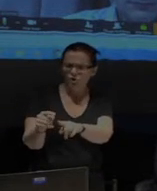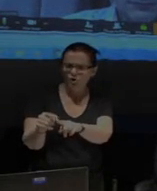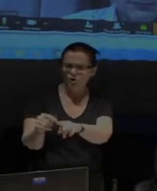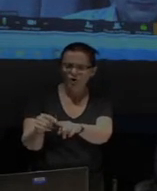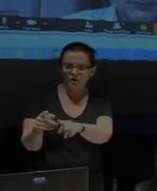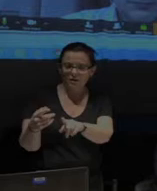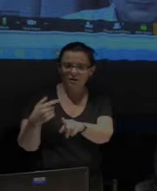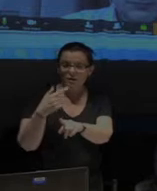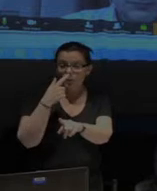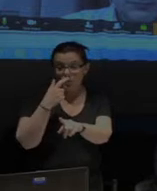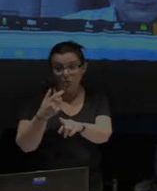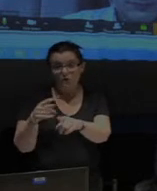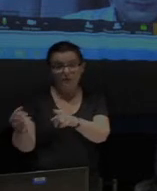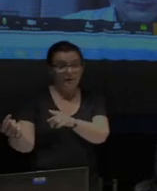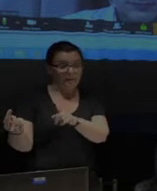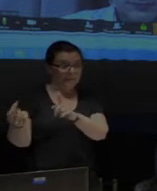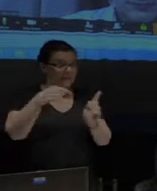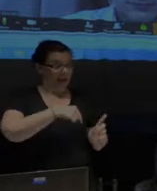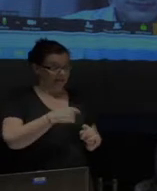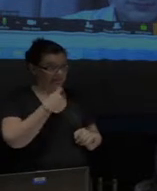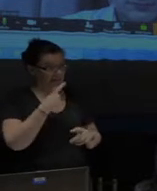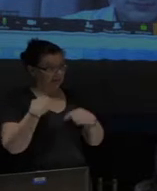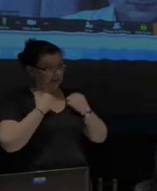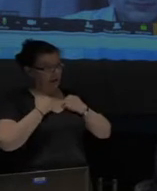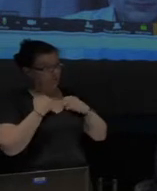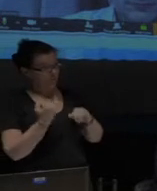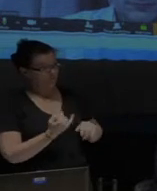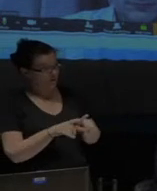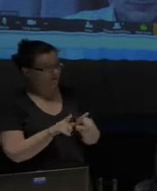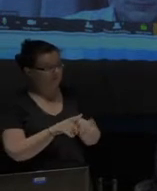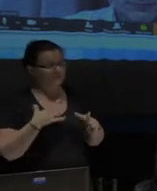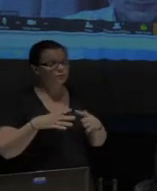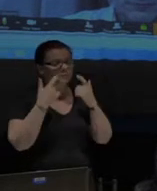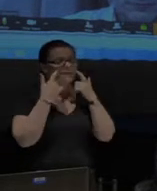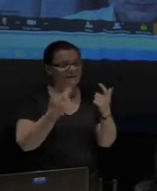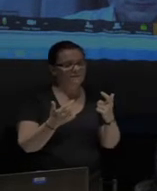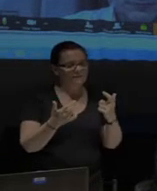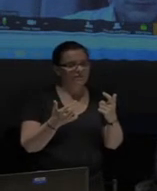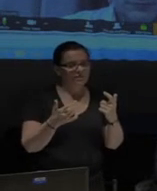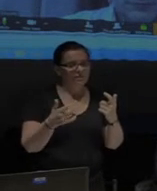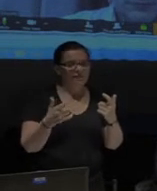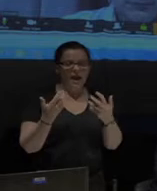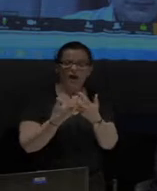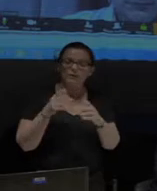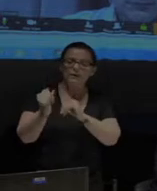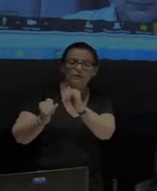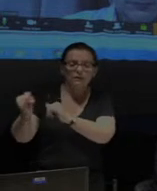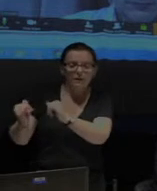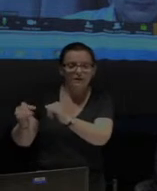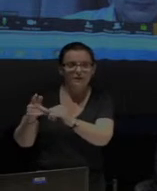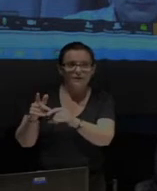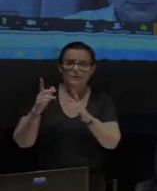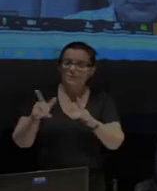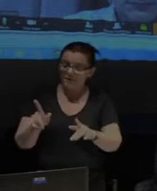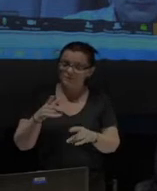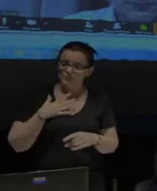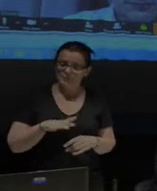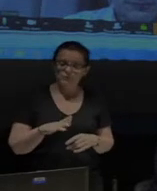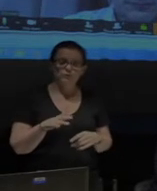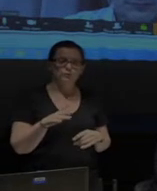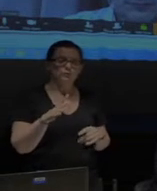in that particular setting. So we want to be careful about how we do it, but consistent,